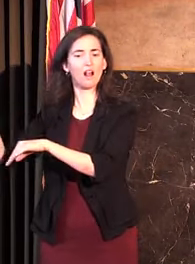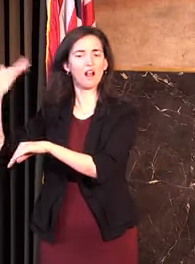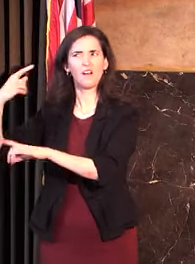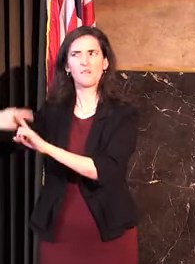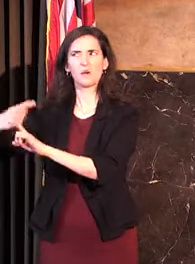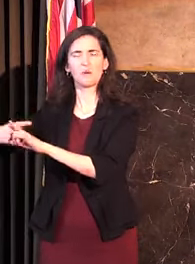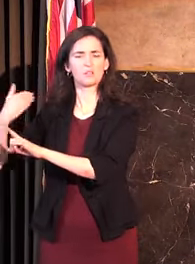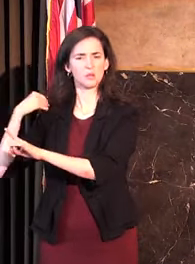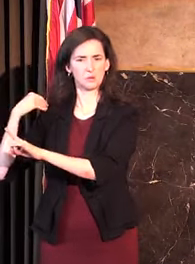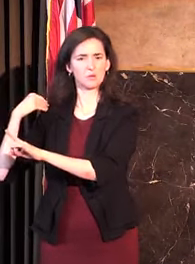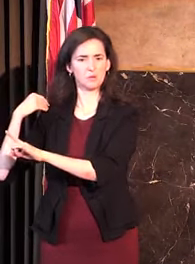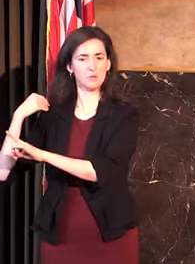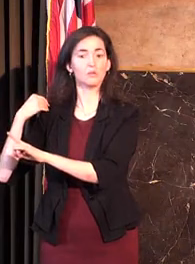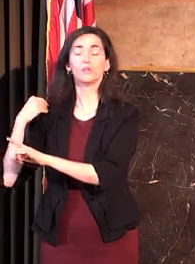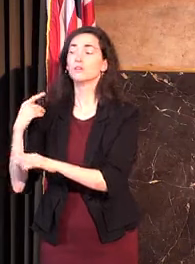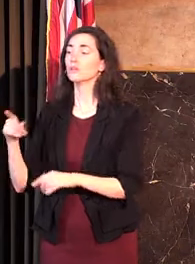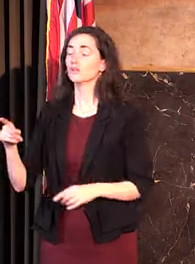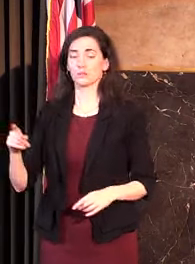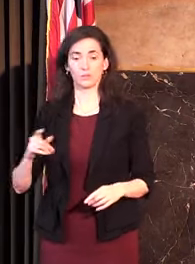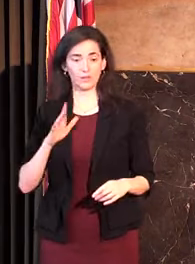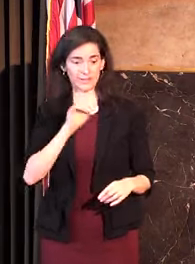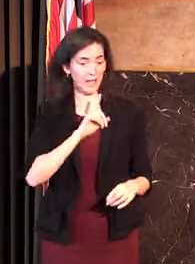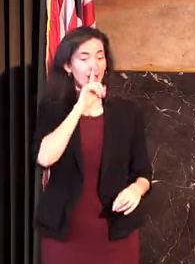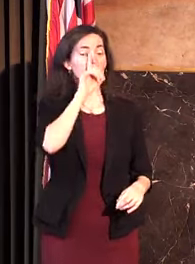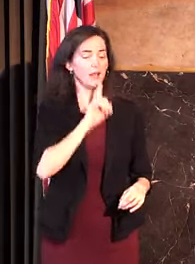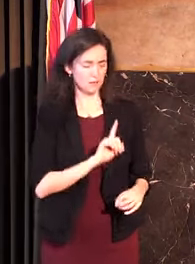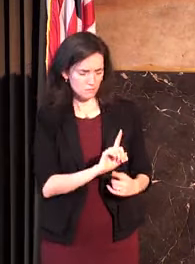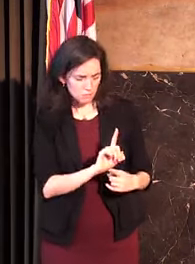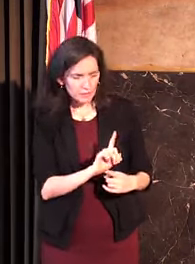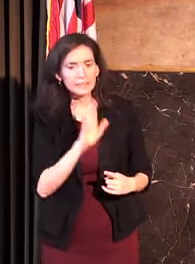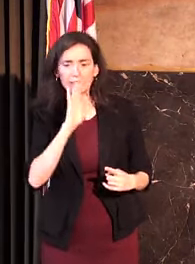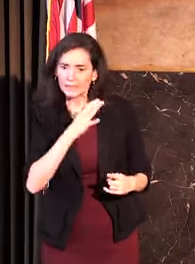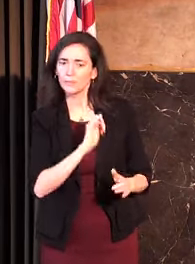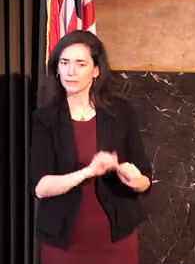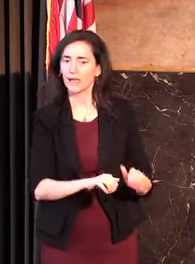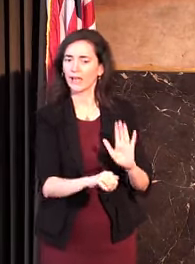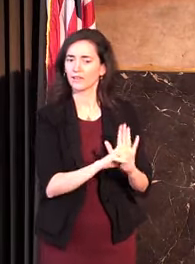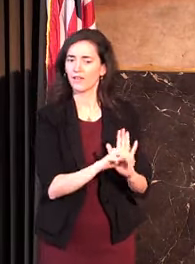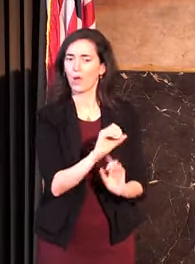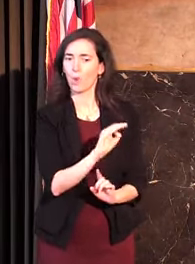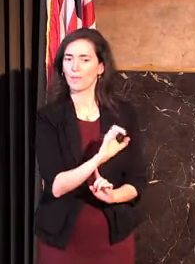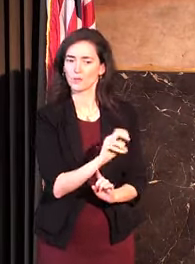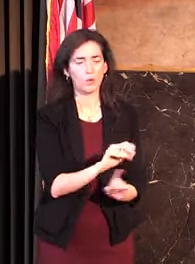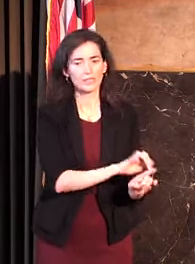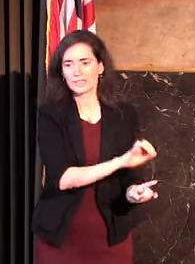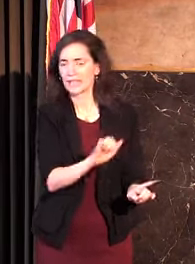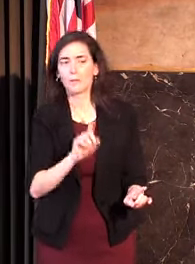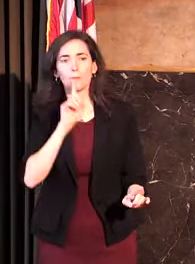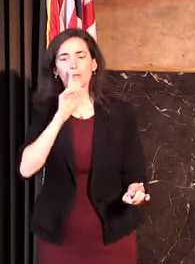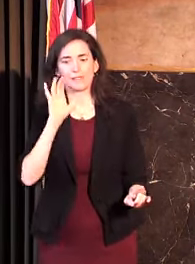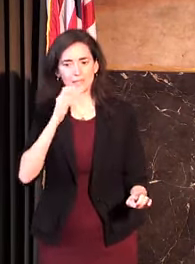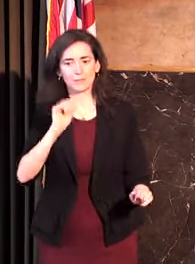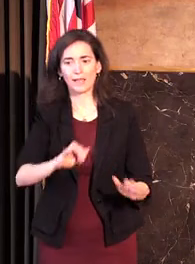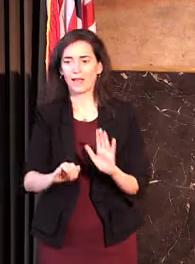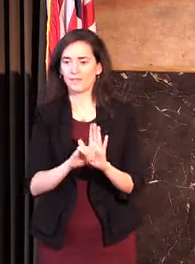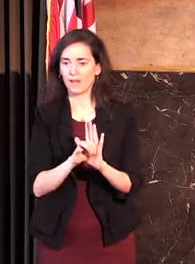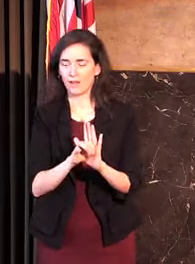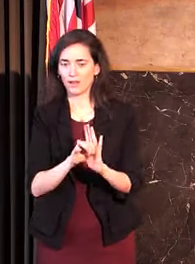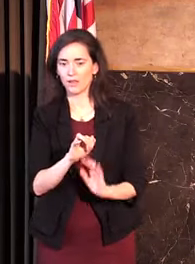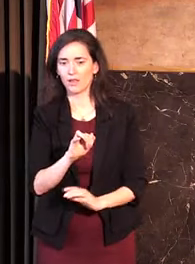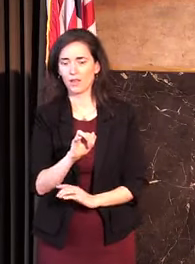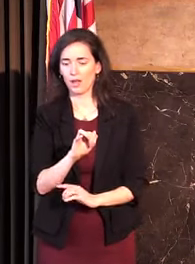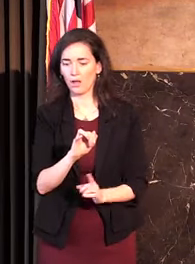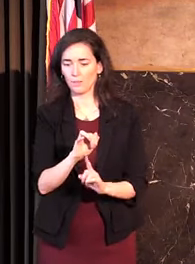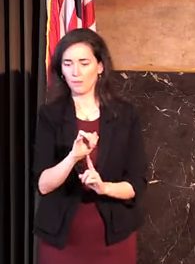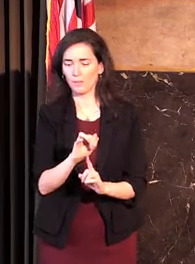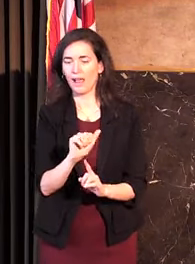can get a head start on identifying variants if they do come here. So we've reached out to the labs, the handful of labs in